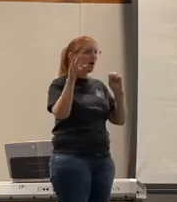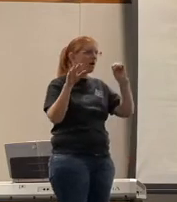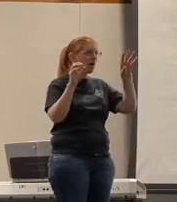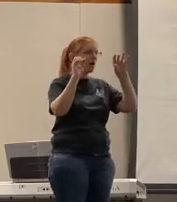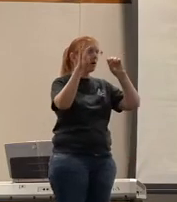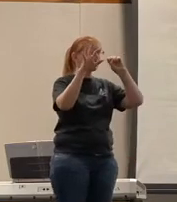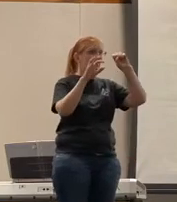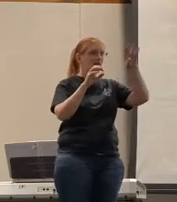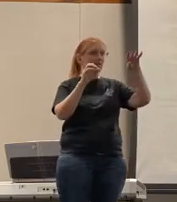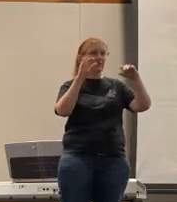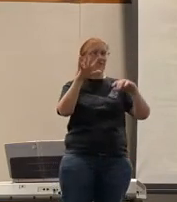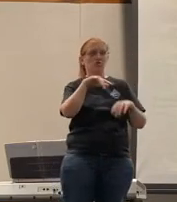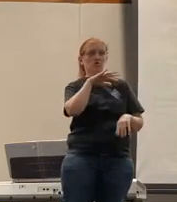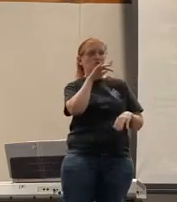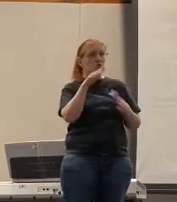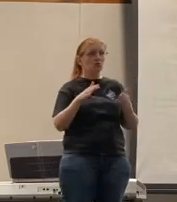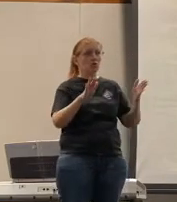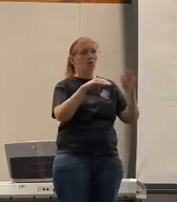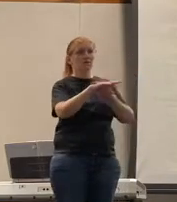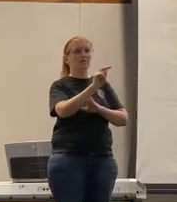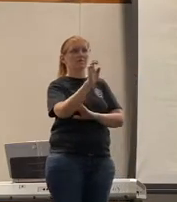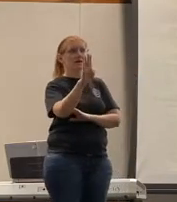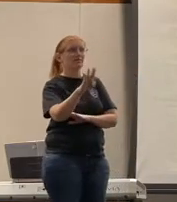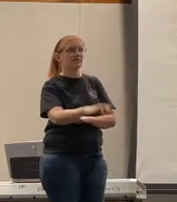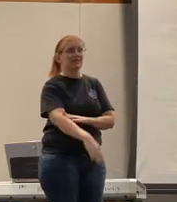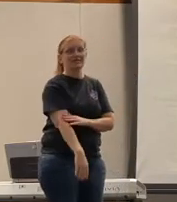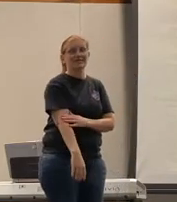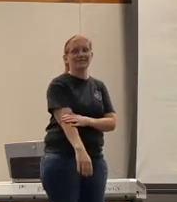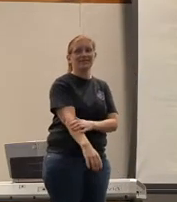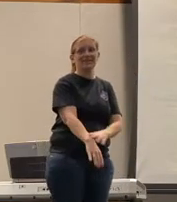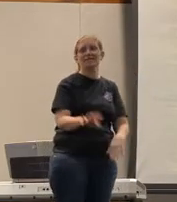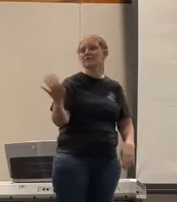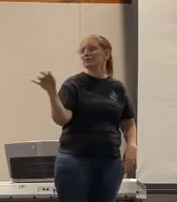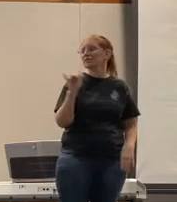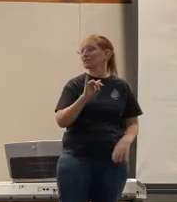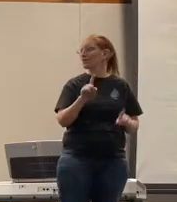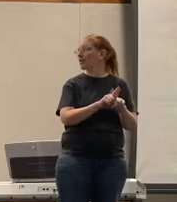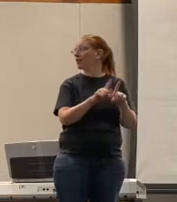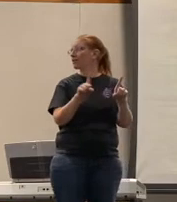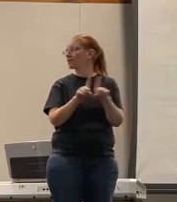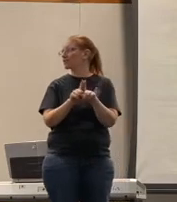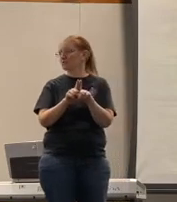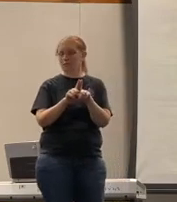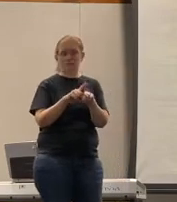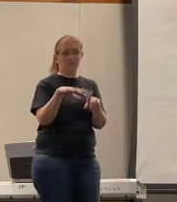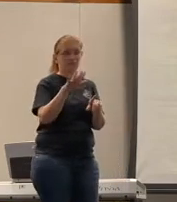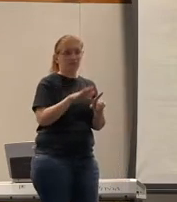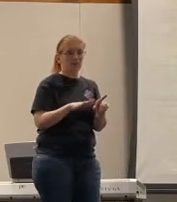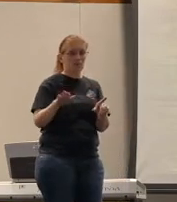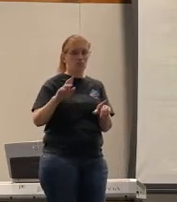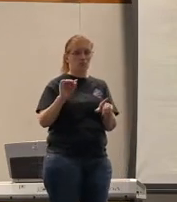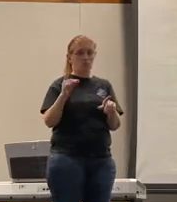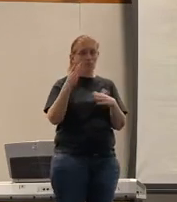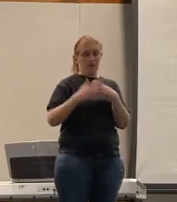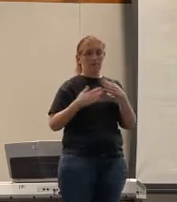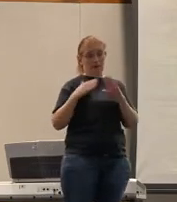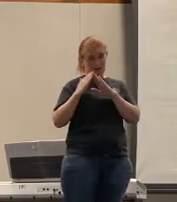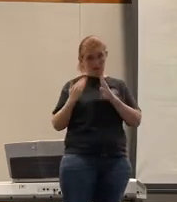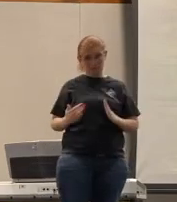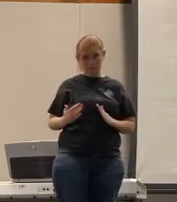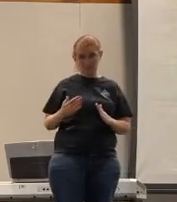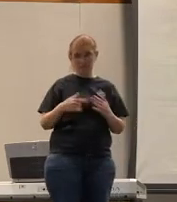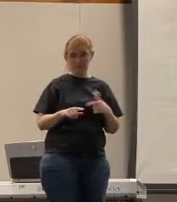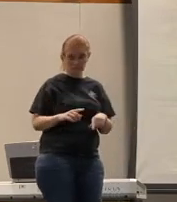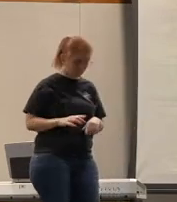The dirt road in Nebraska. But there's this also road, there's another road that's by my house.